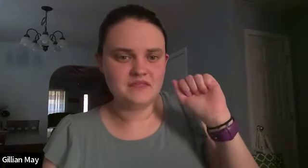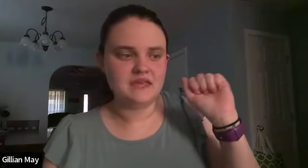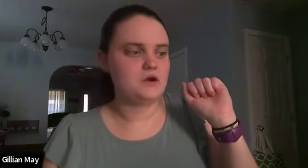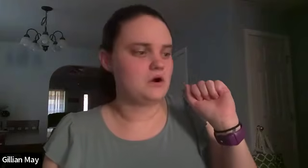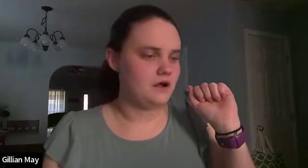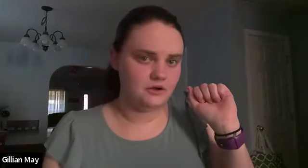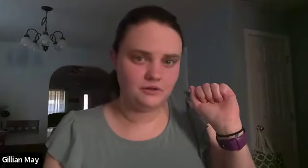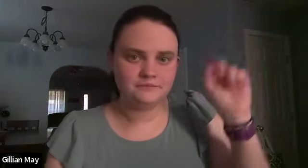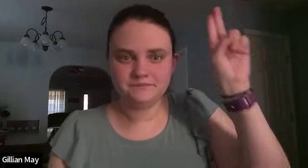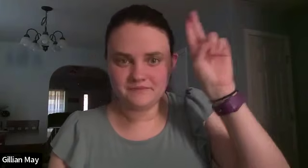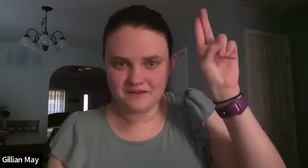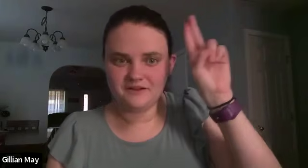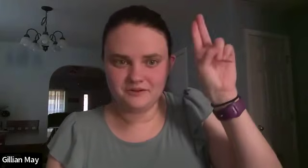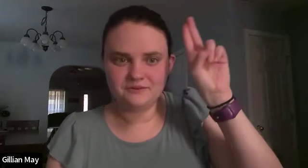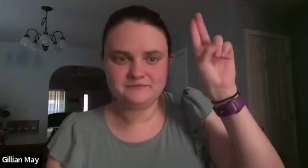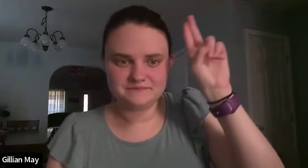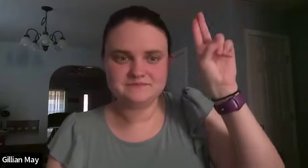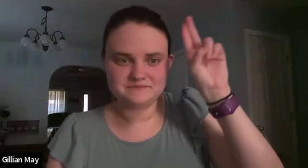And then our uncle, uncle.